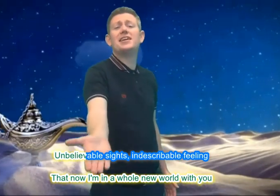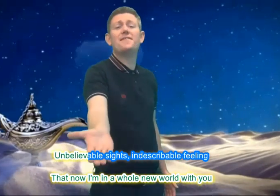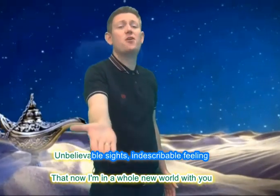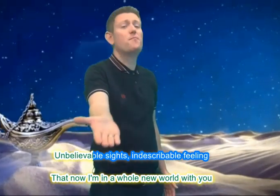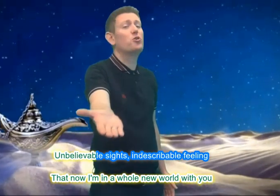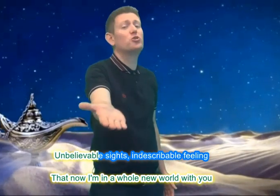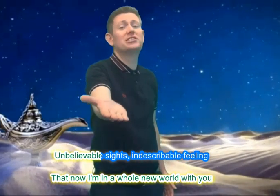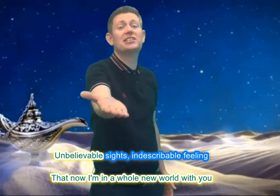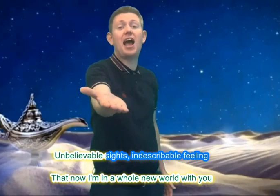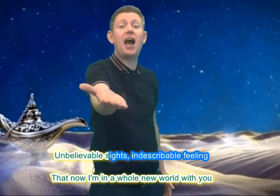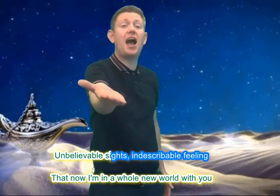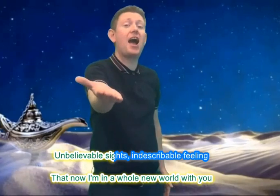Unbelievable